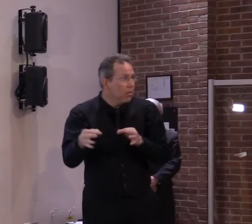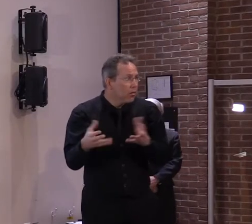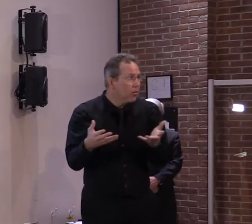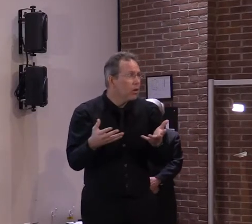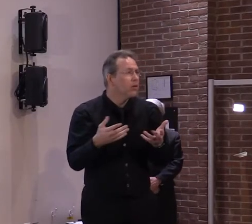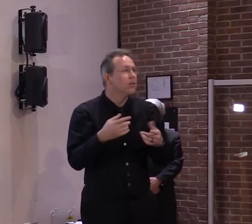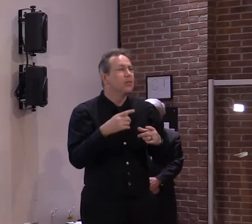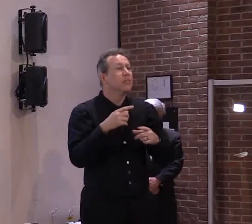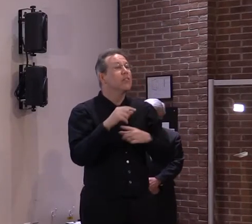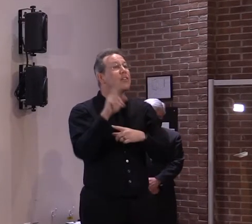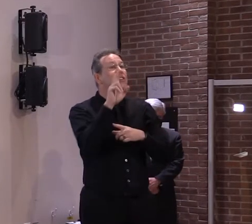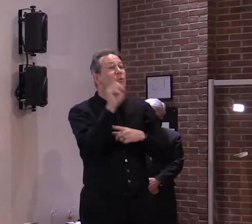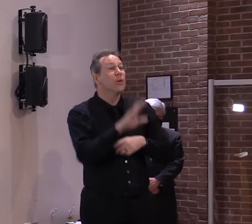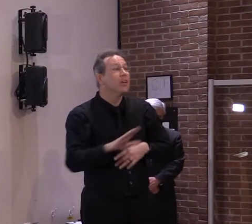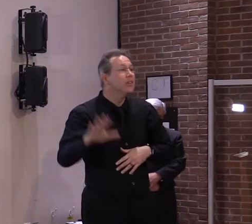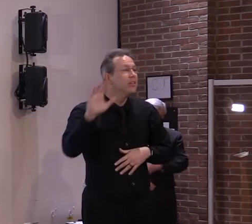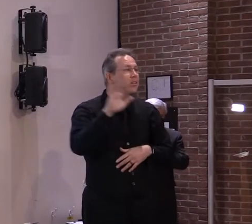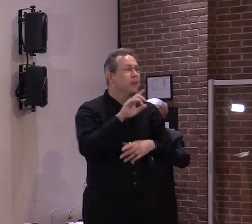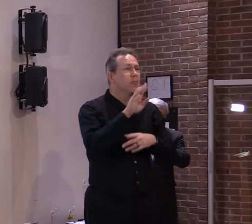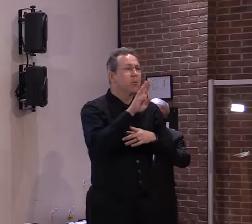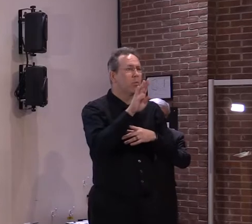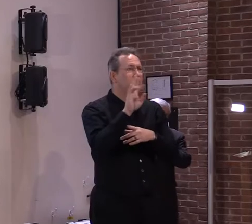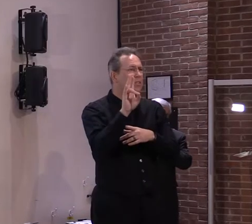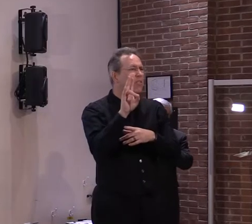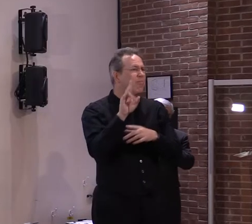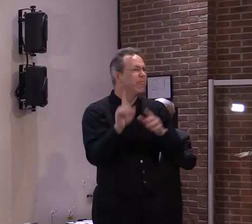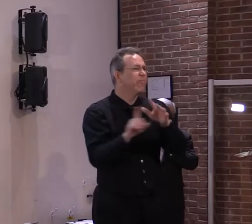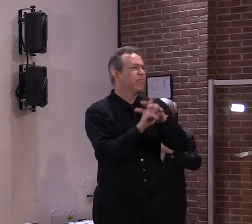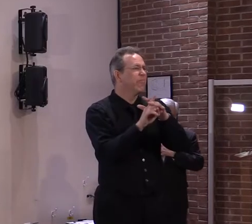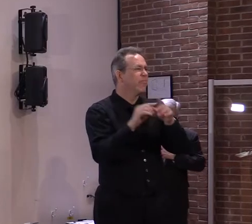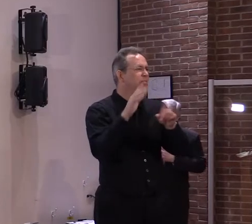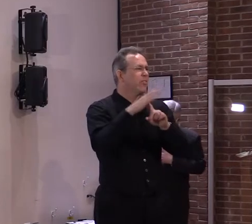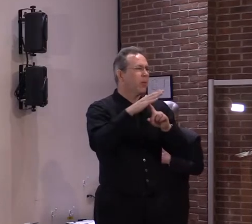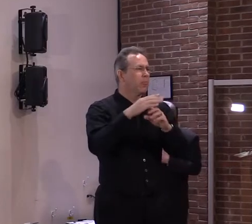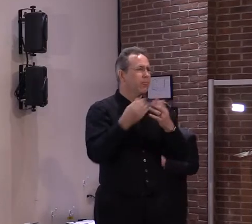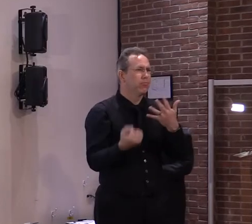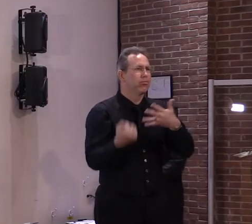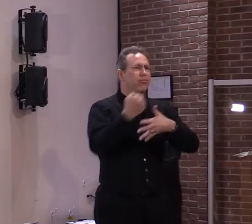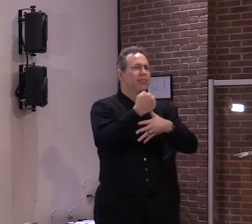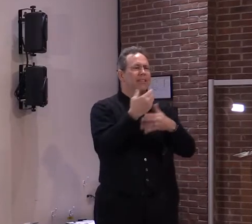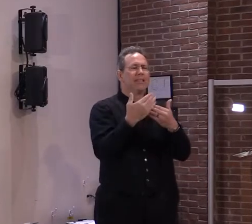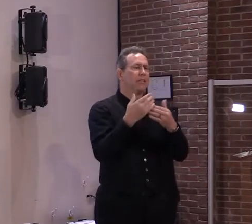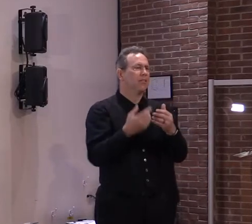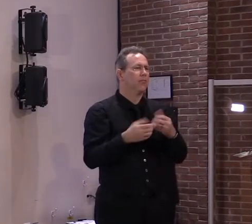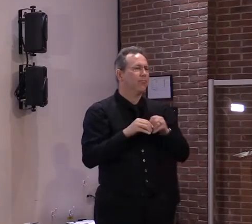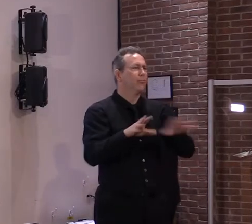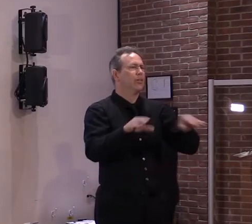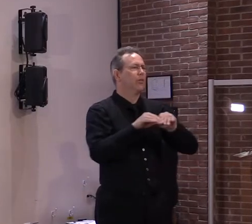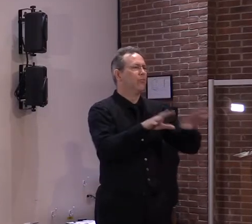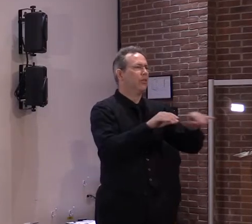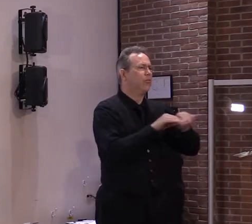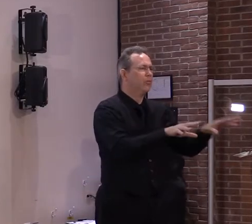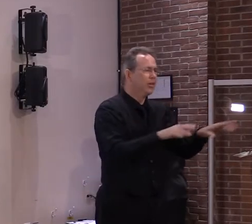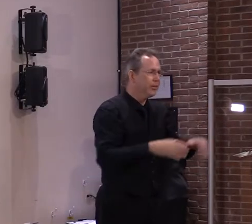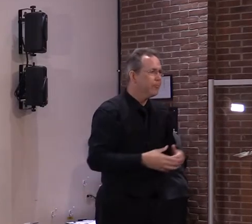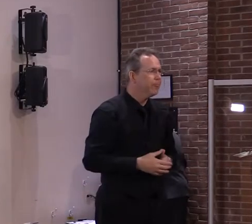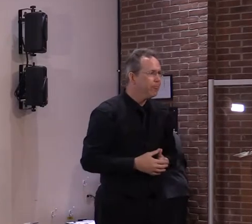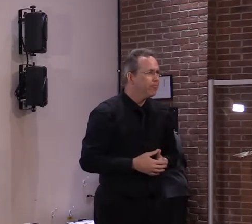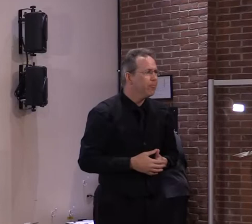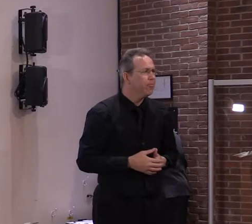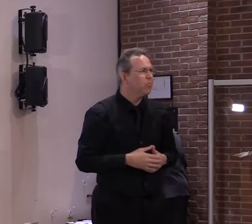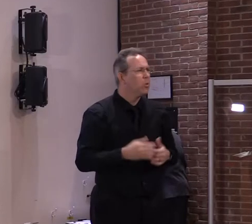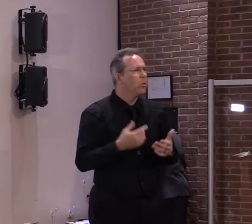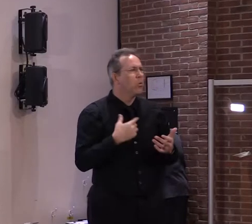strain and the most dominant. I don't see there's anything in that would impact any of the timeline or